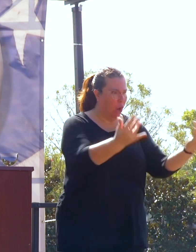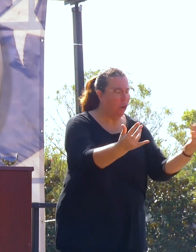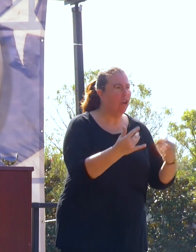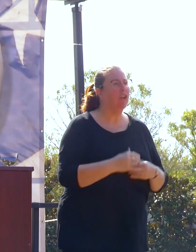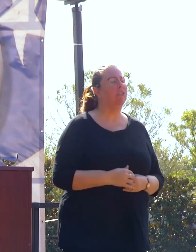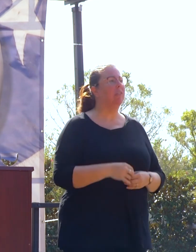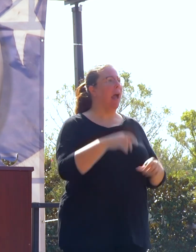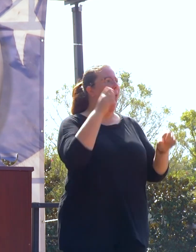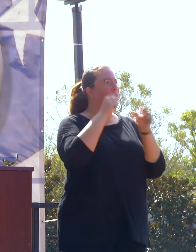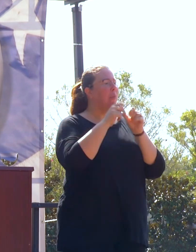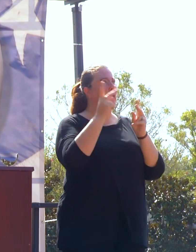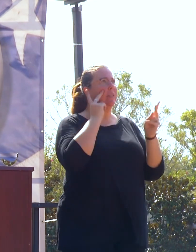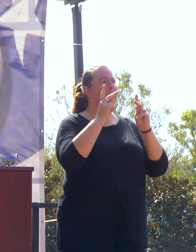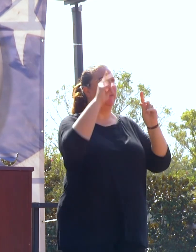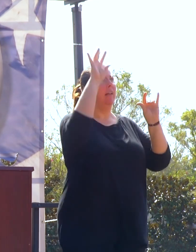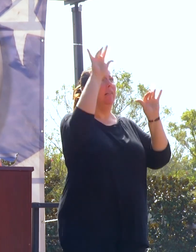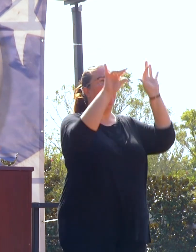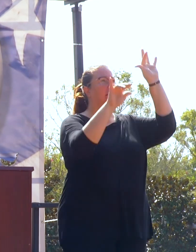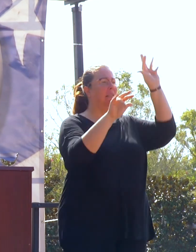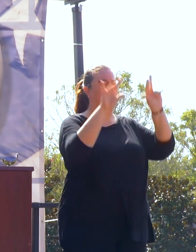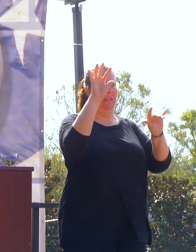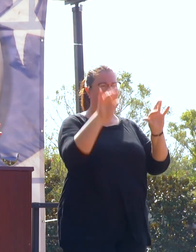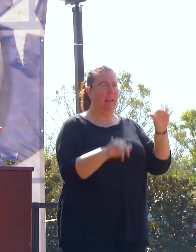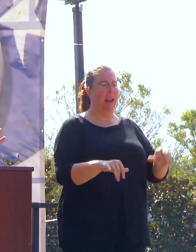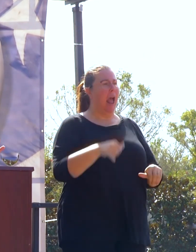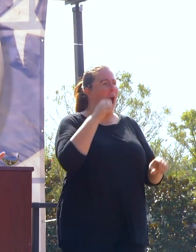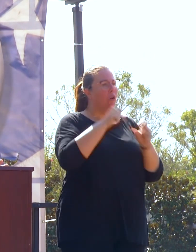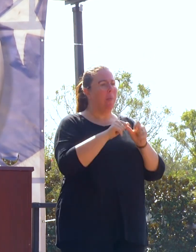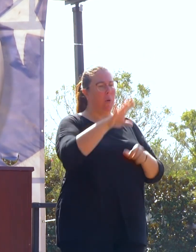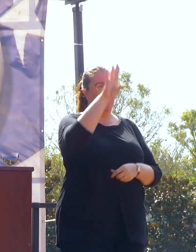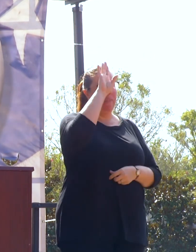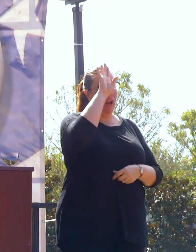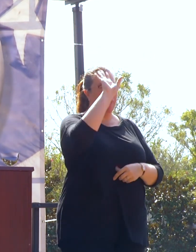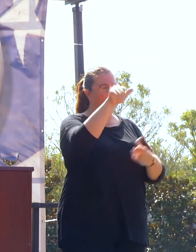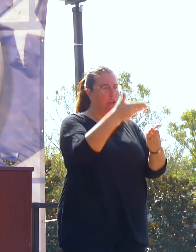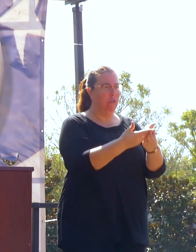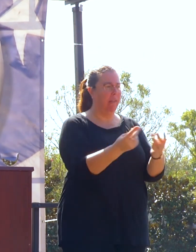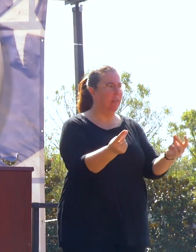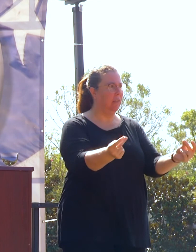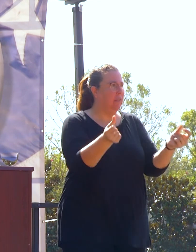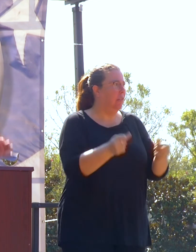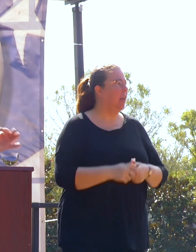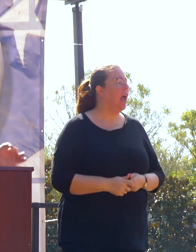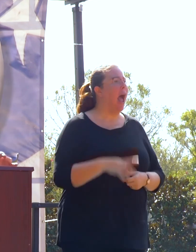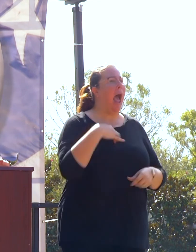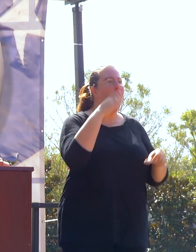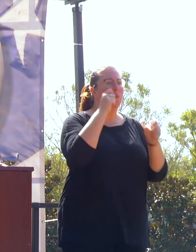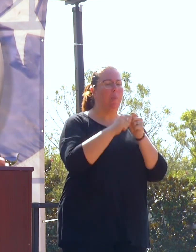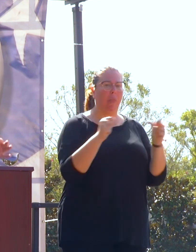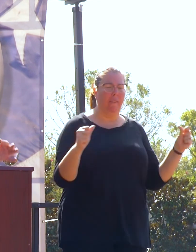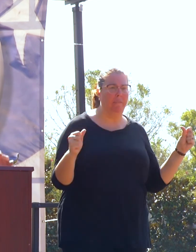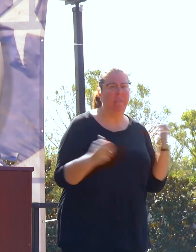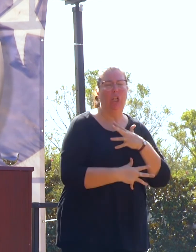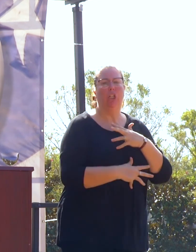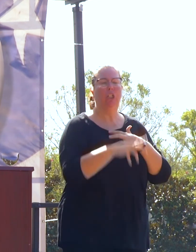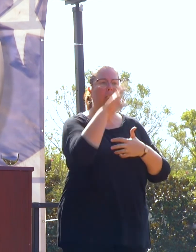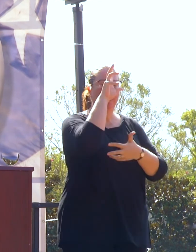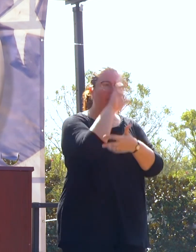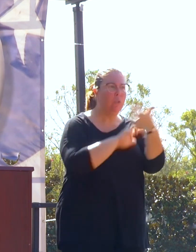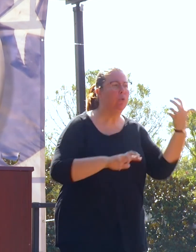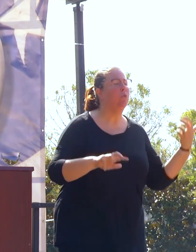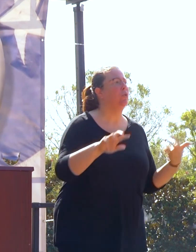debris falling down. I remember the firemen arriving almost immediately. I remember the fear, the